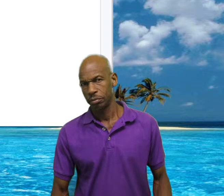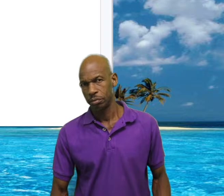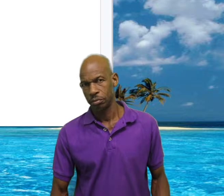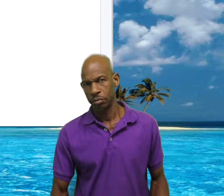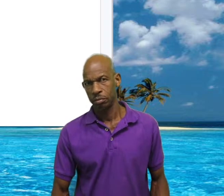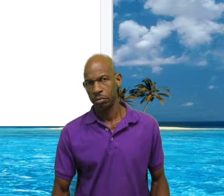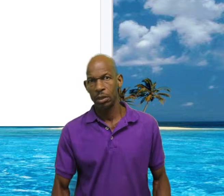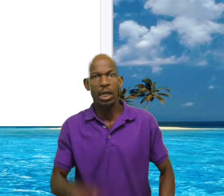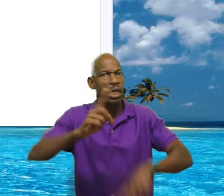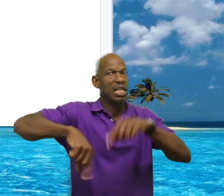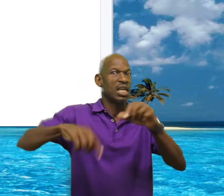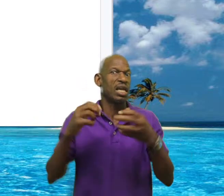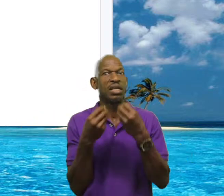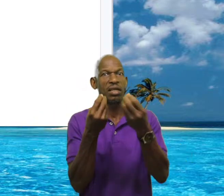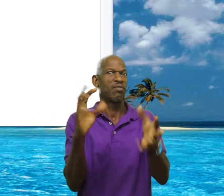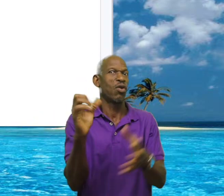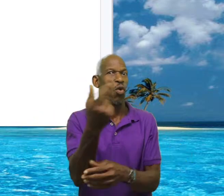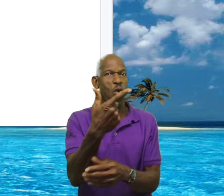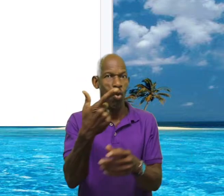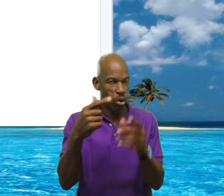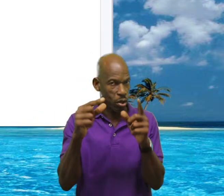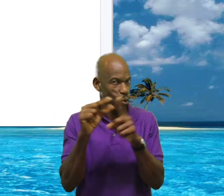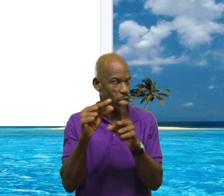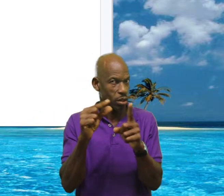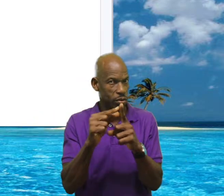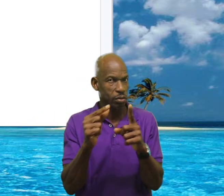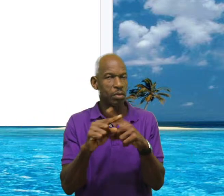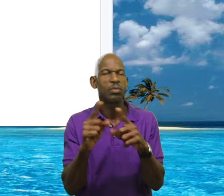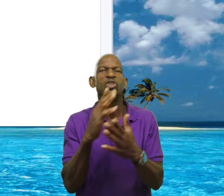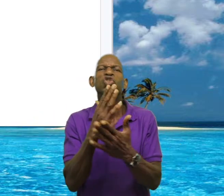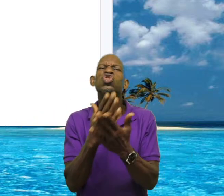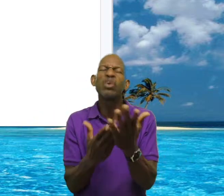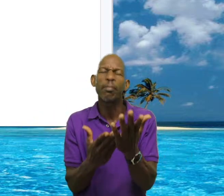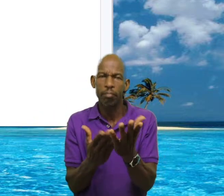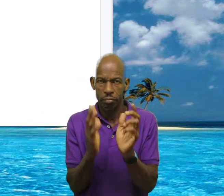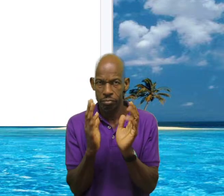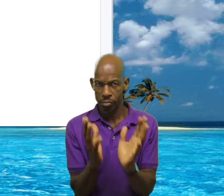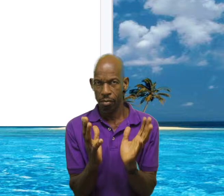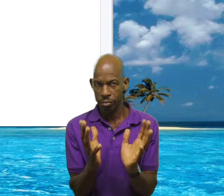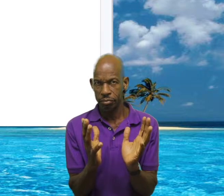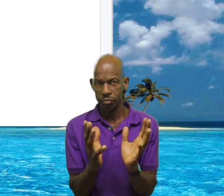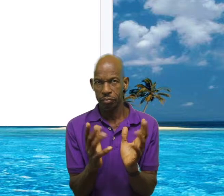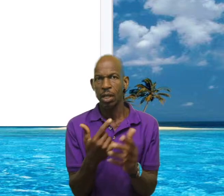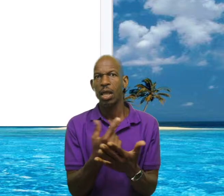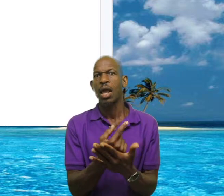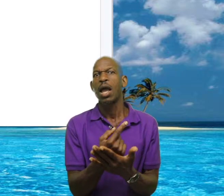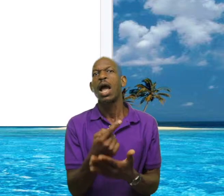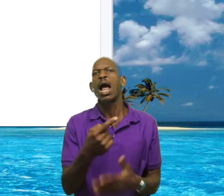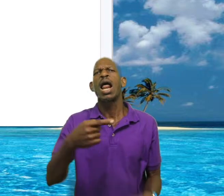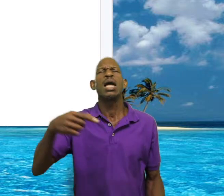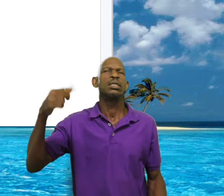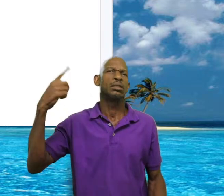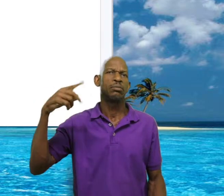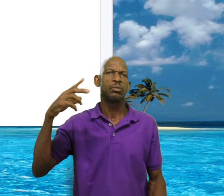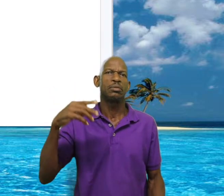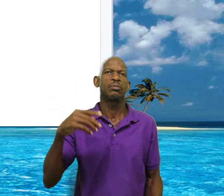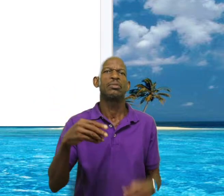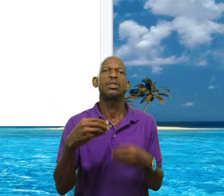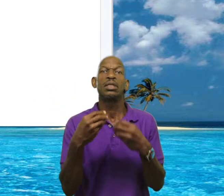And last time when I was teaching this lesson, I asked you to have your cell phone to do